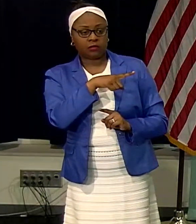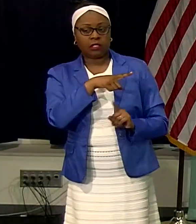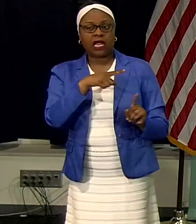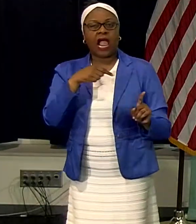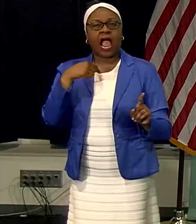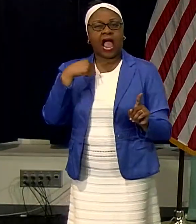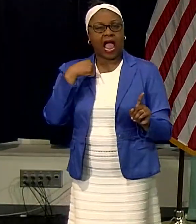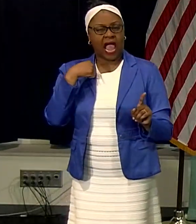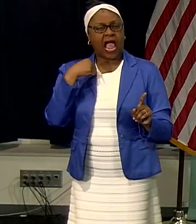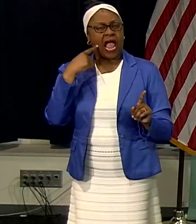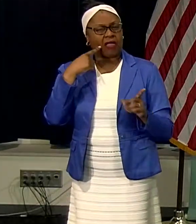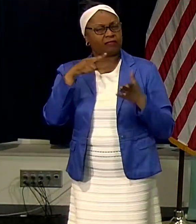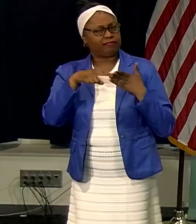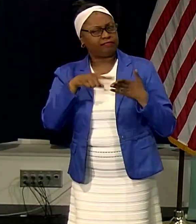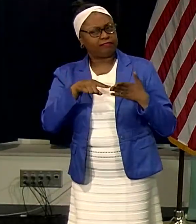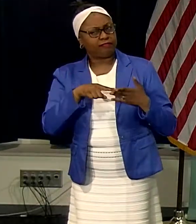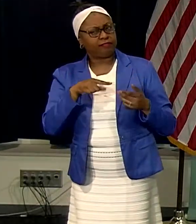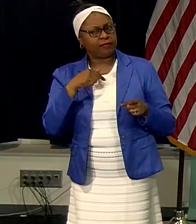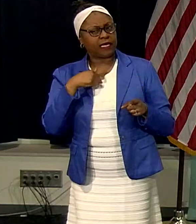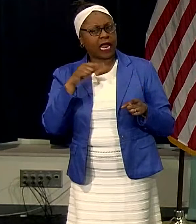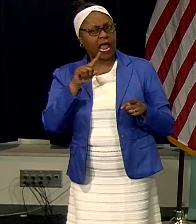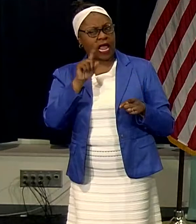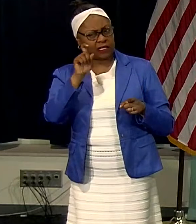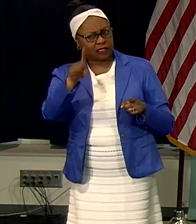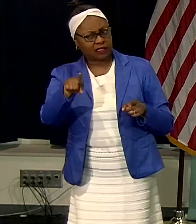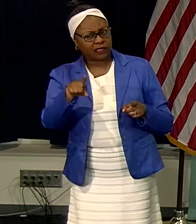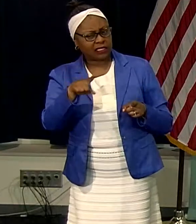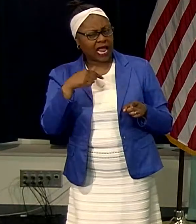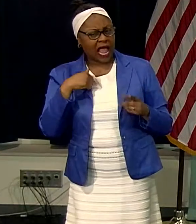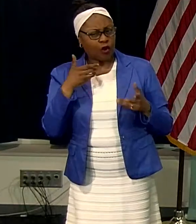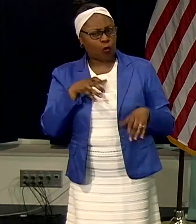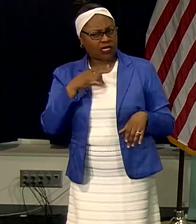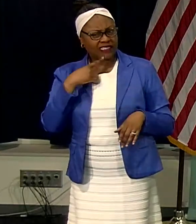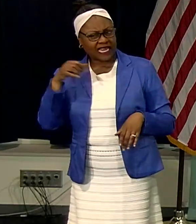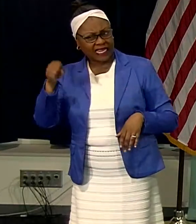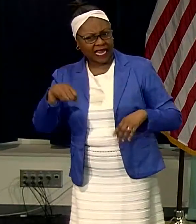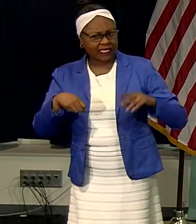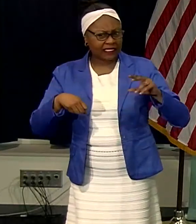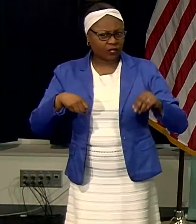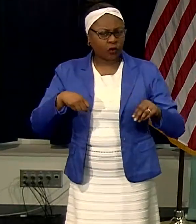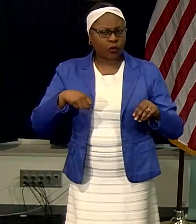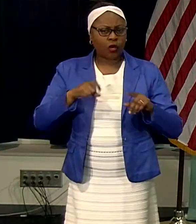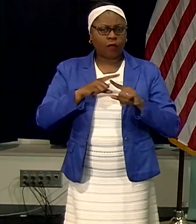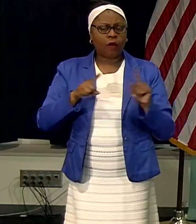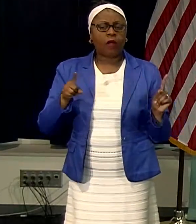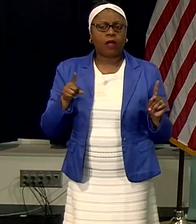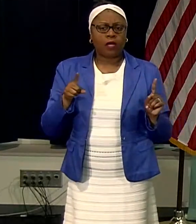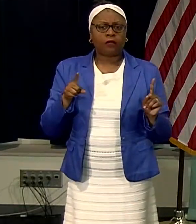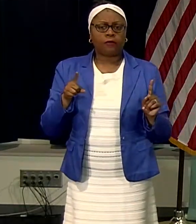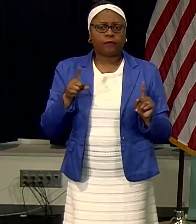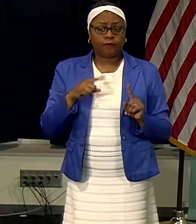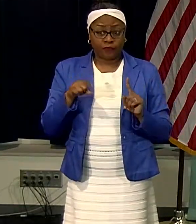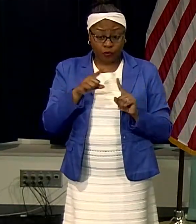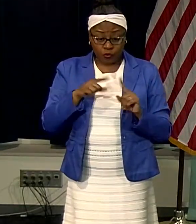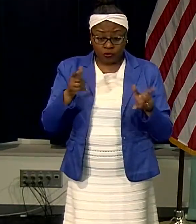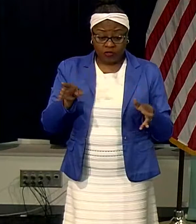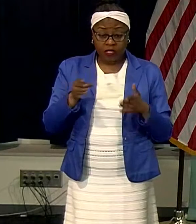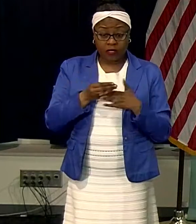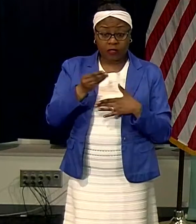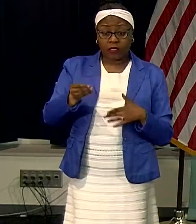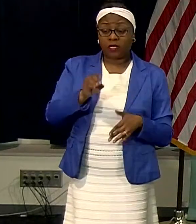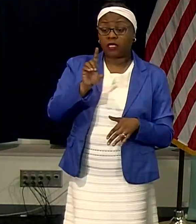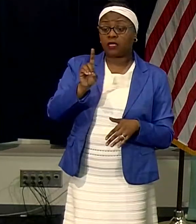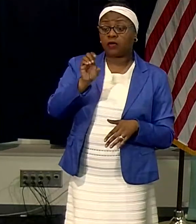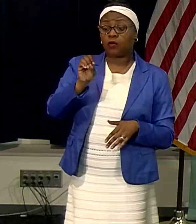going to have to get back to you on that question. I don't want to give you a definite yes or a definite no. But once you purchase a DLBA